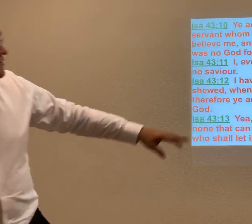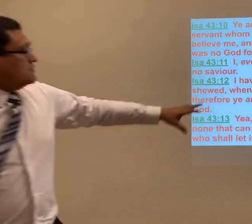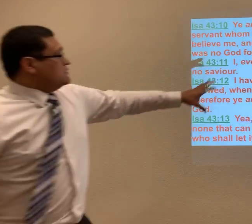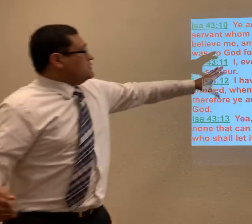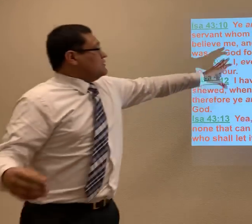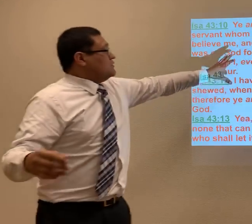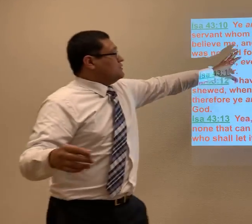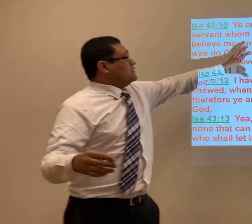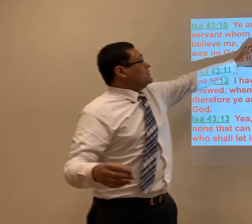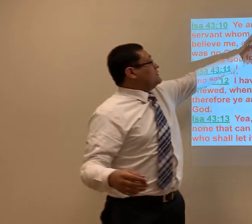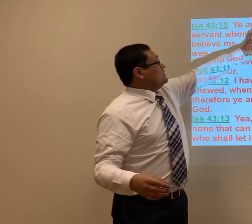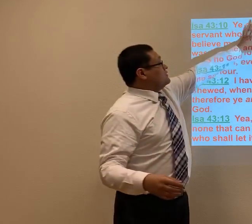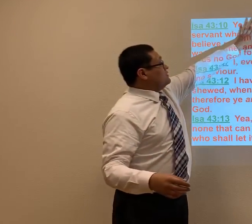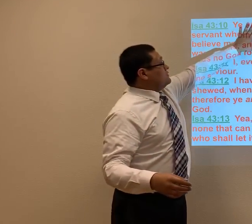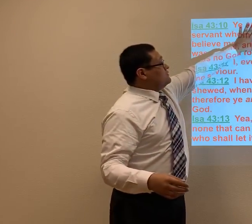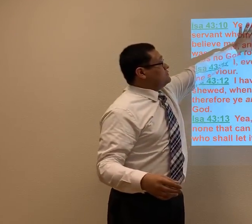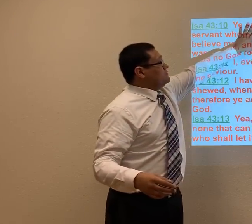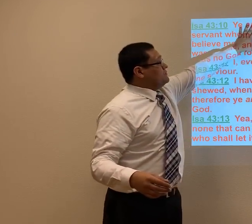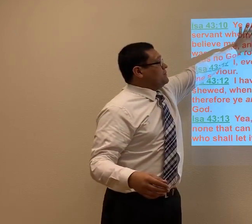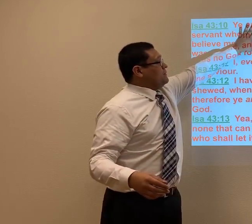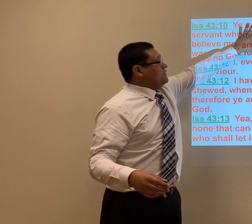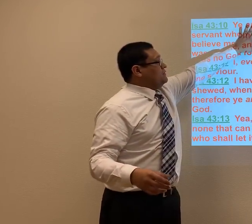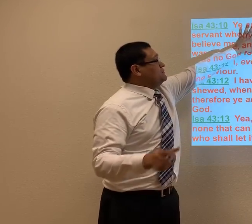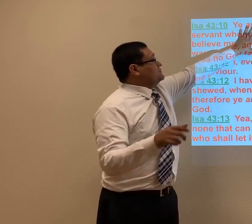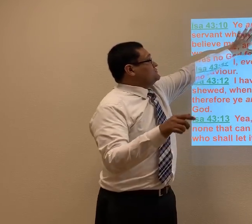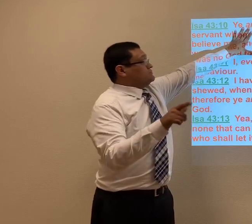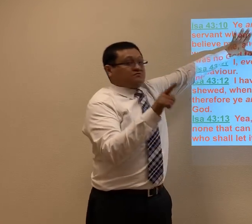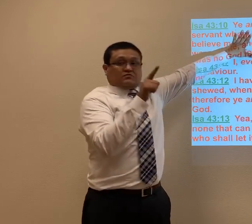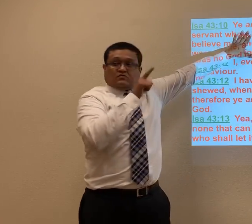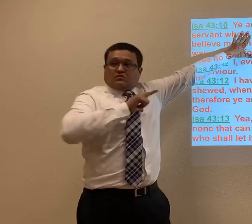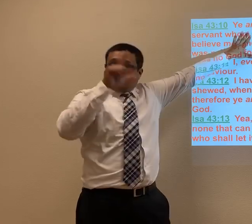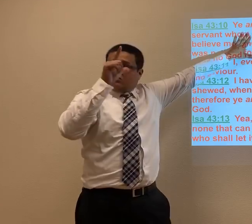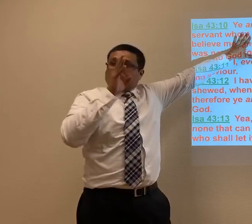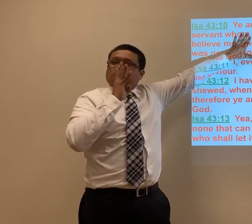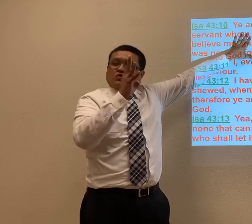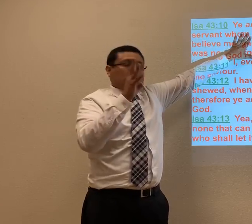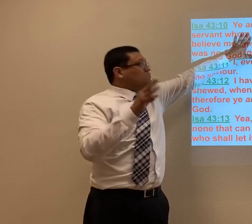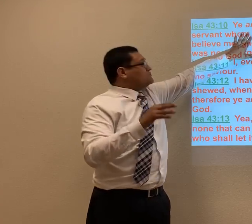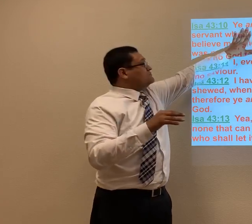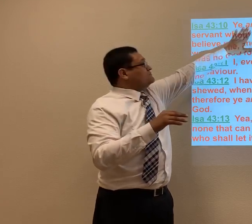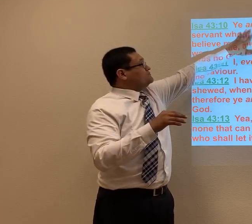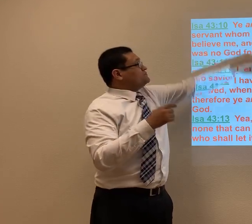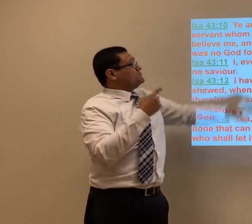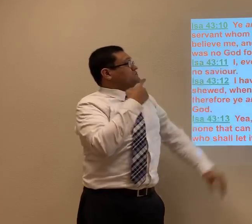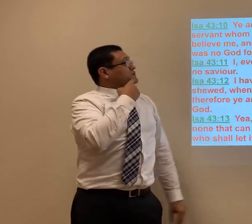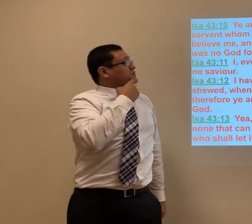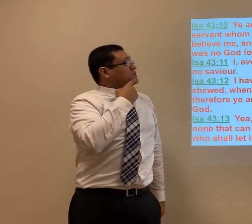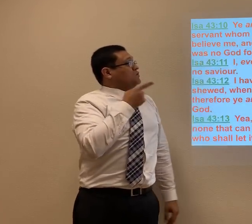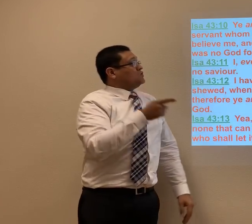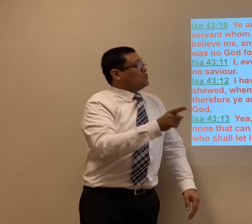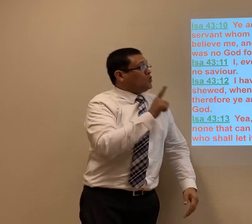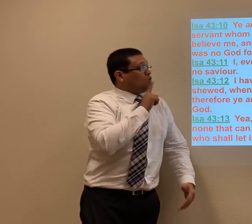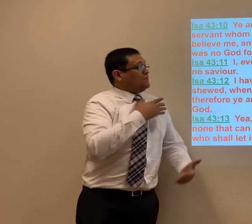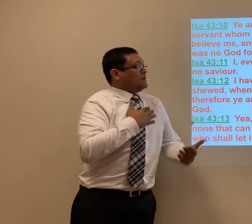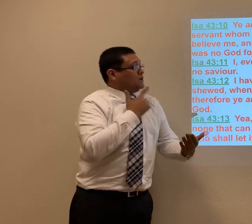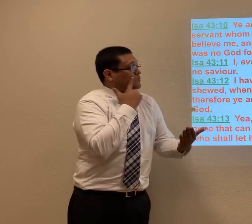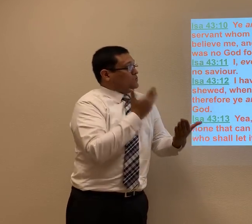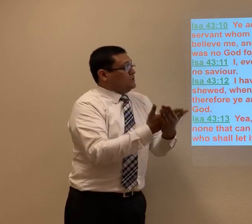the differences of who's speaking here. So this is the Lord speaking in Isaiah 43 verse 10. It